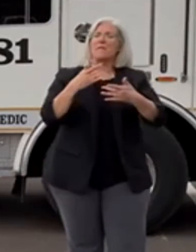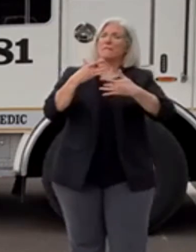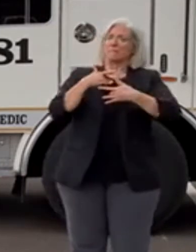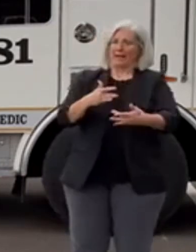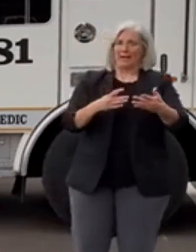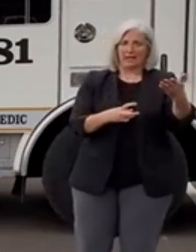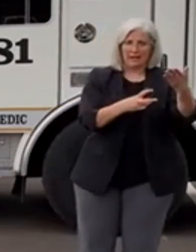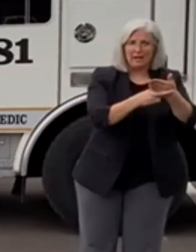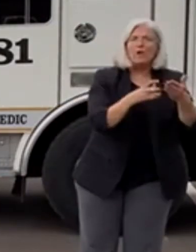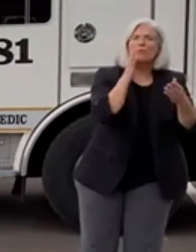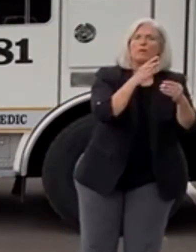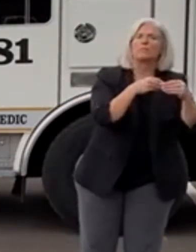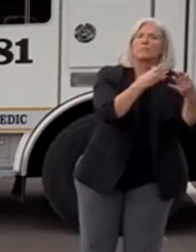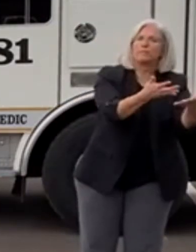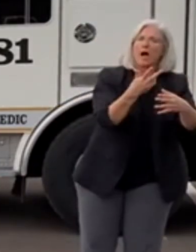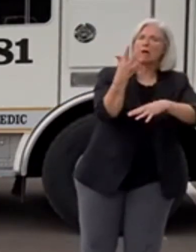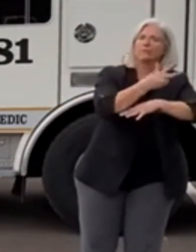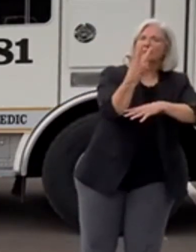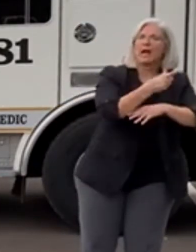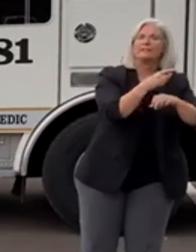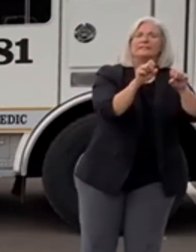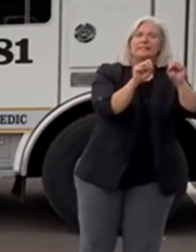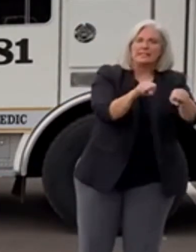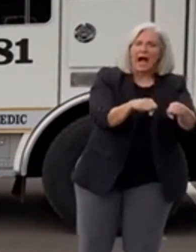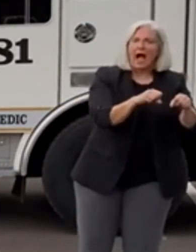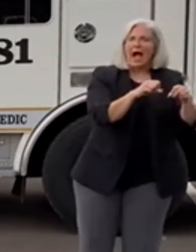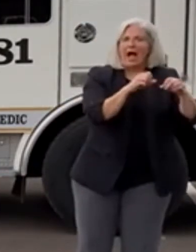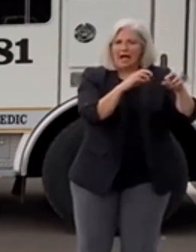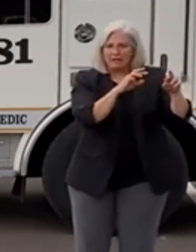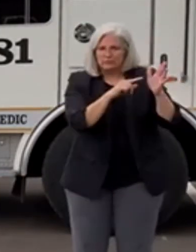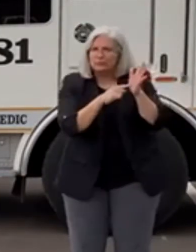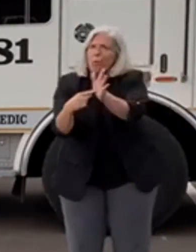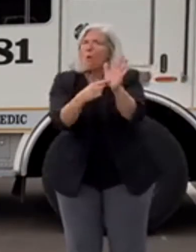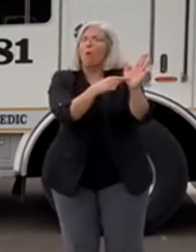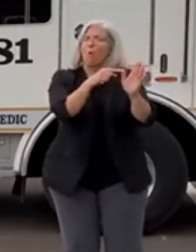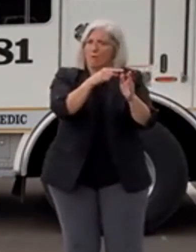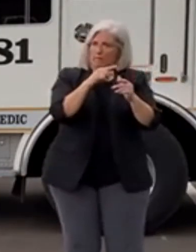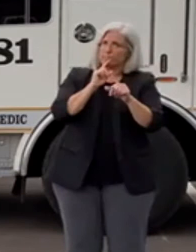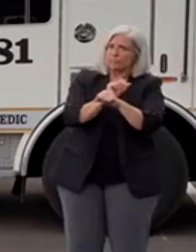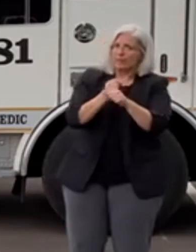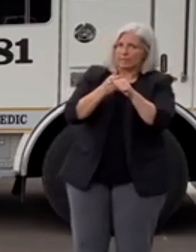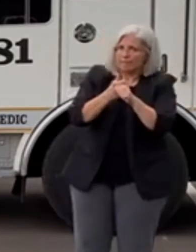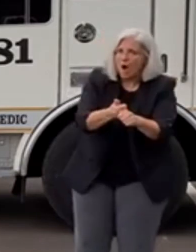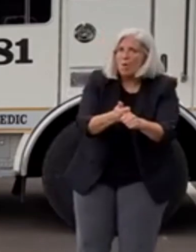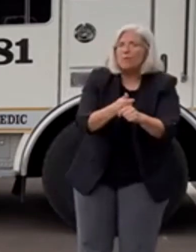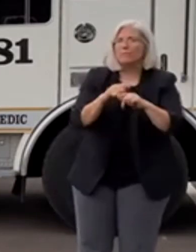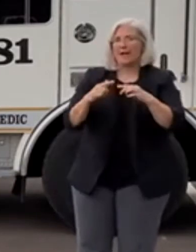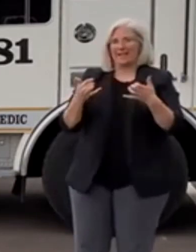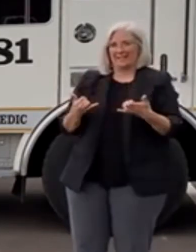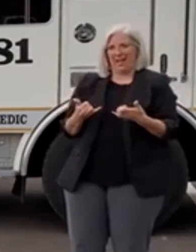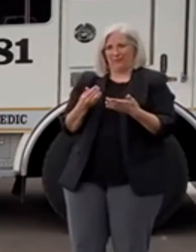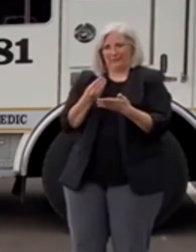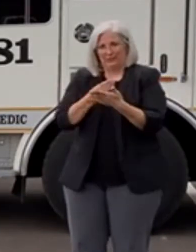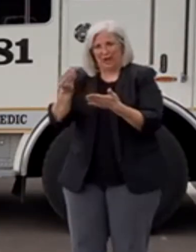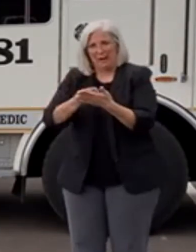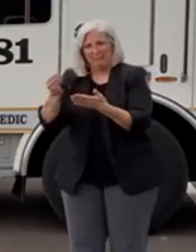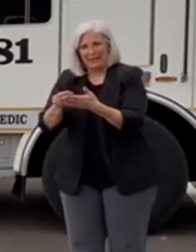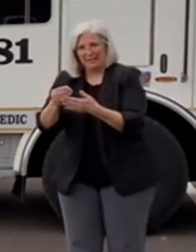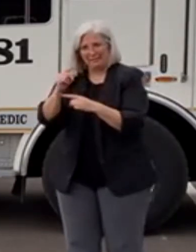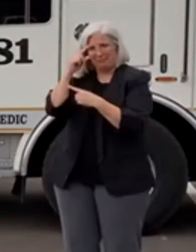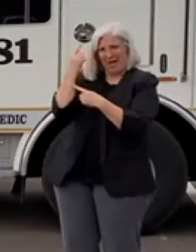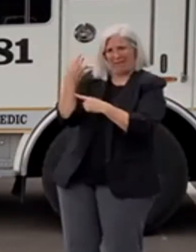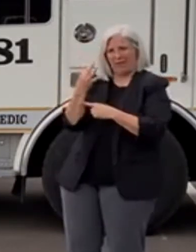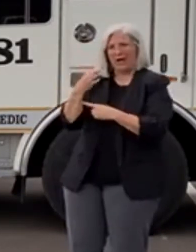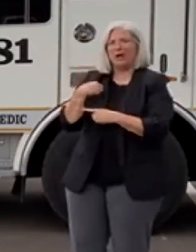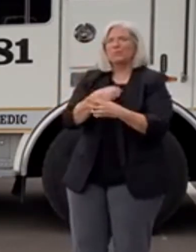well prepared in advance of a potentially busy shopping season. Our goal continues to be compliance with the